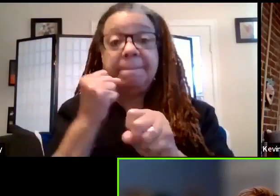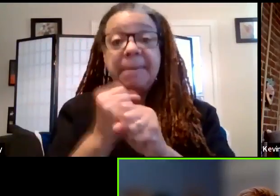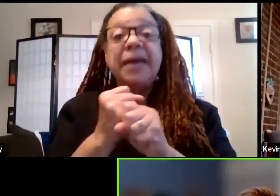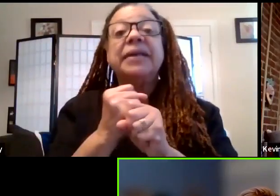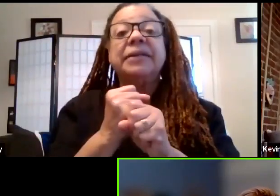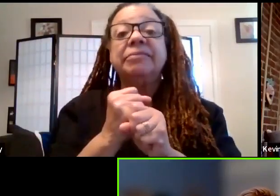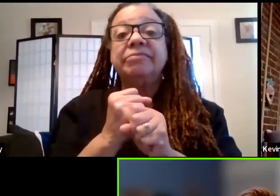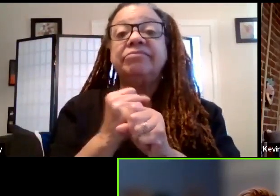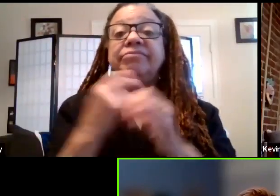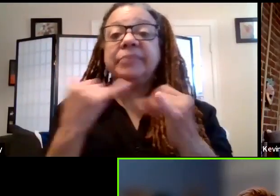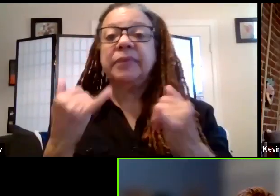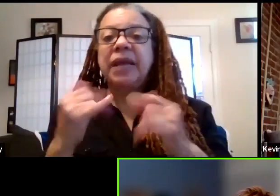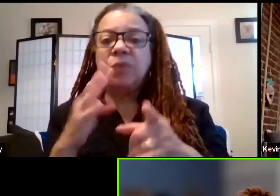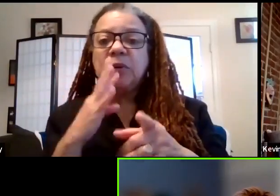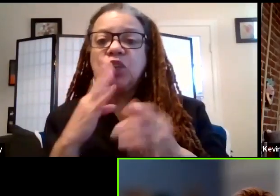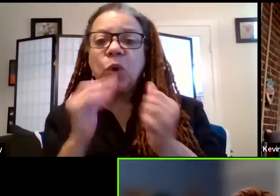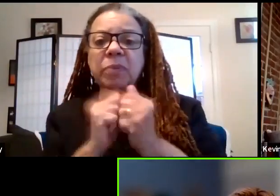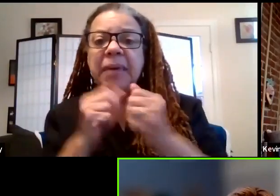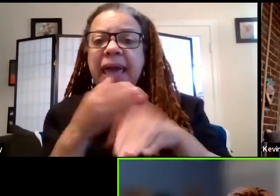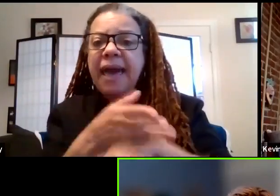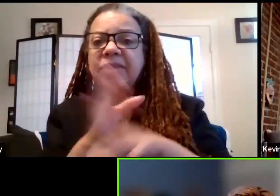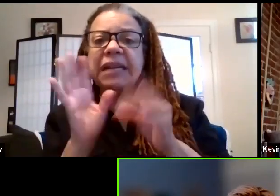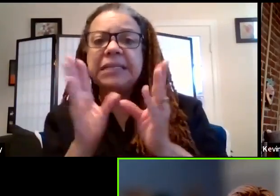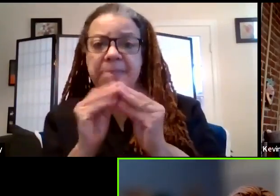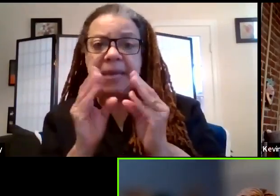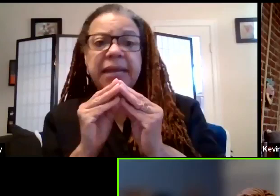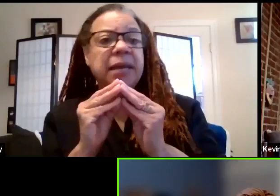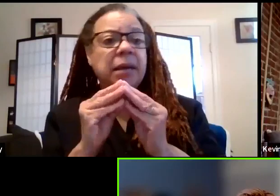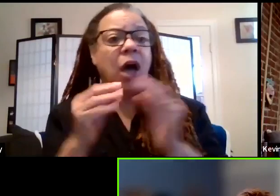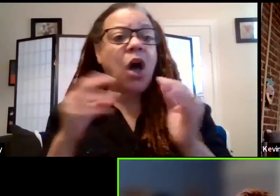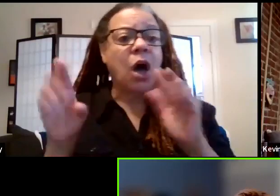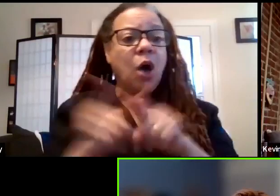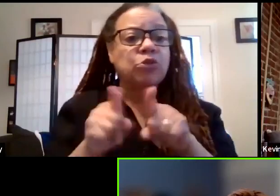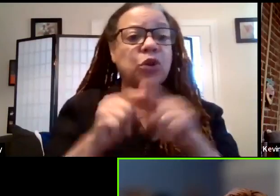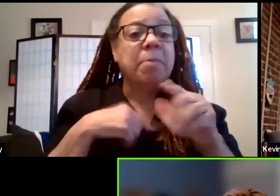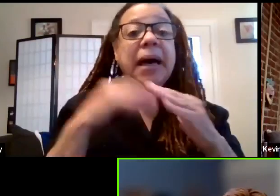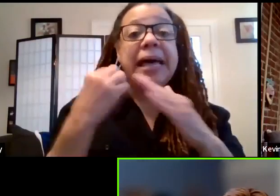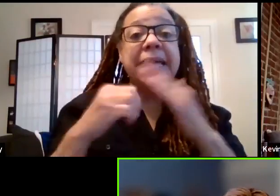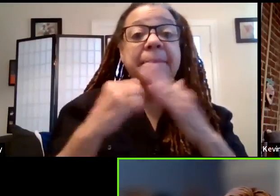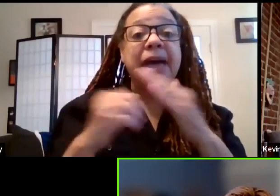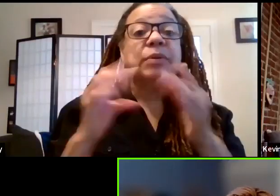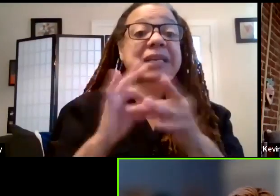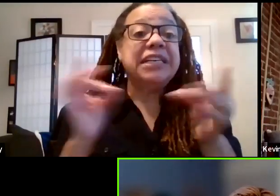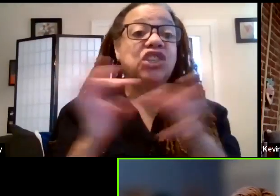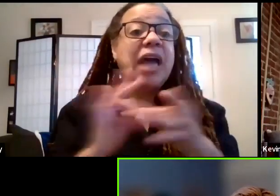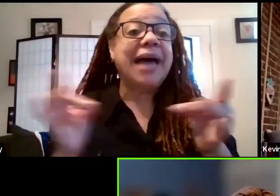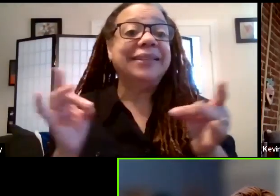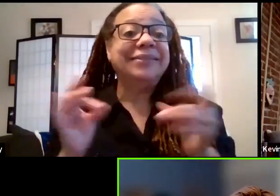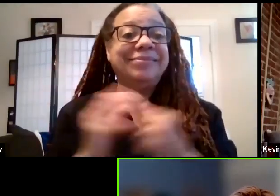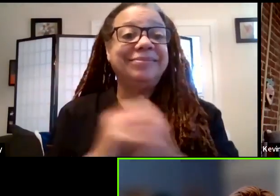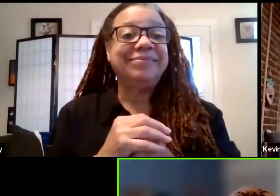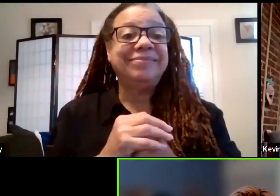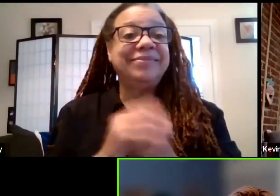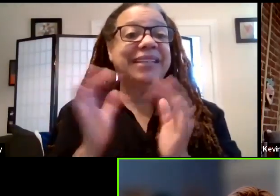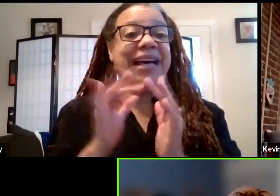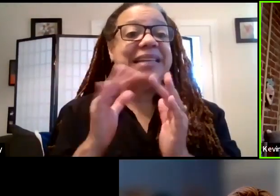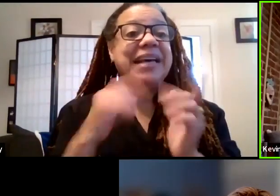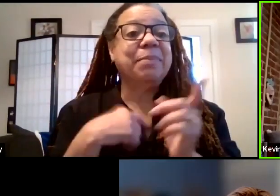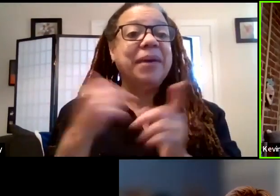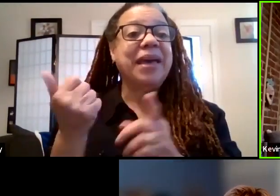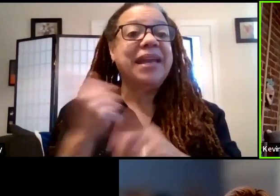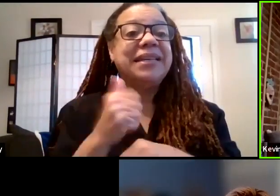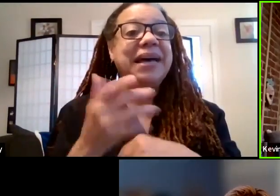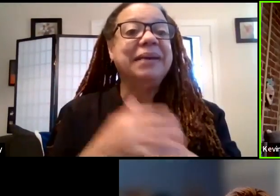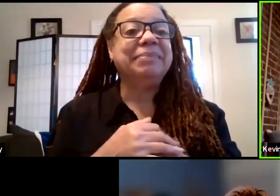anyone would like to speak with me after this meeting, I'll also put my email in the chat, and please don't hesitate to reach out. Great. Thanks,